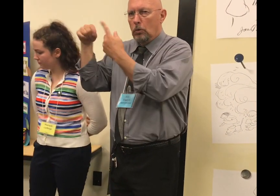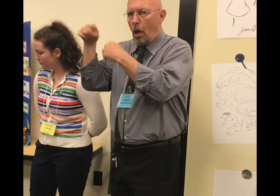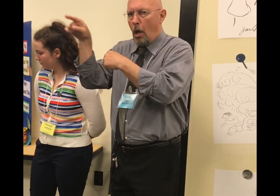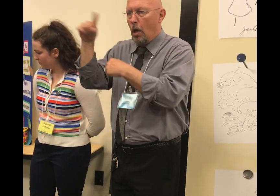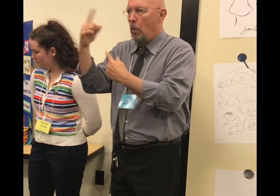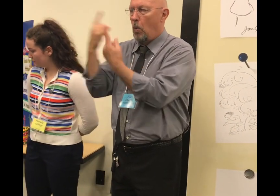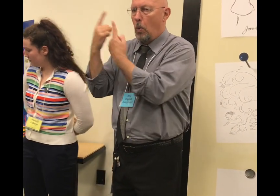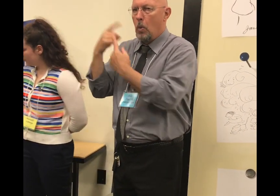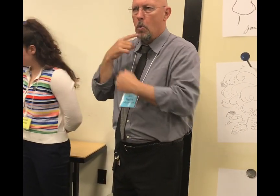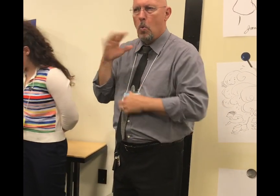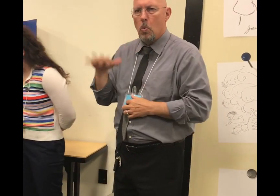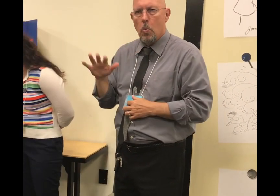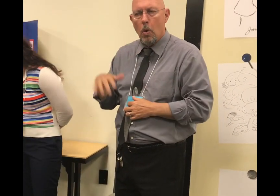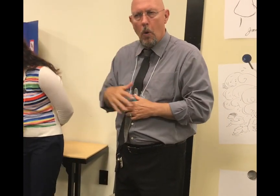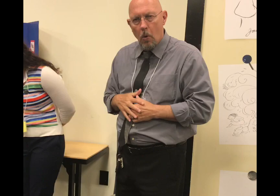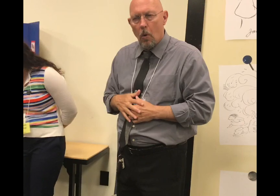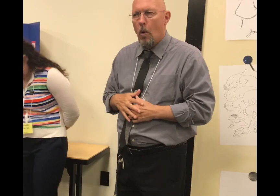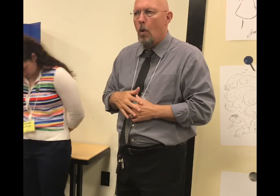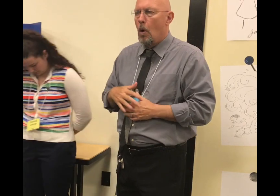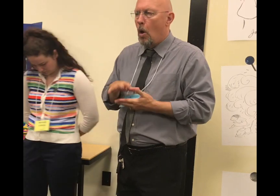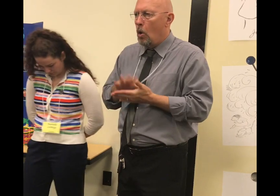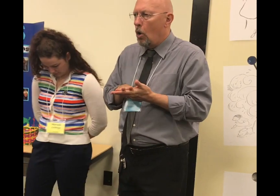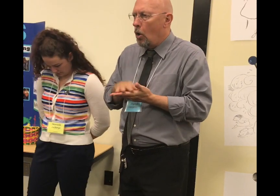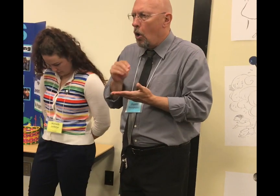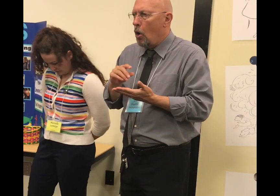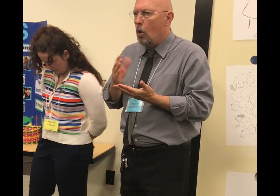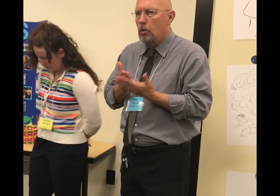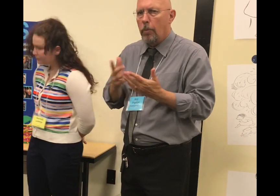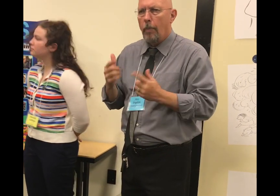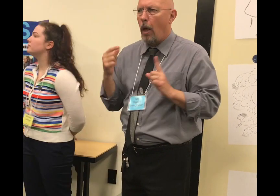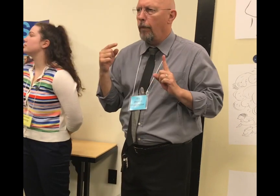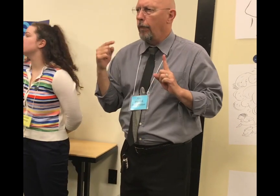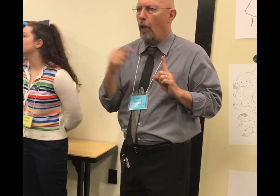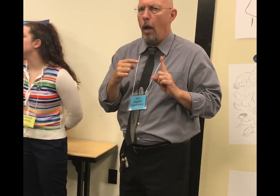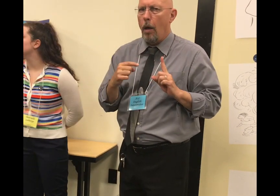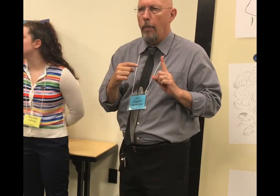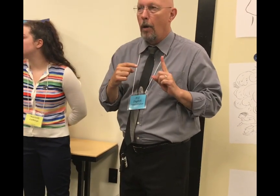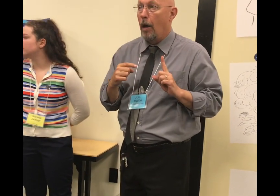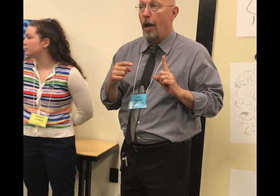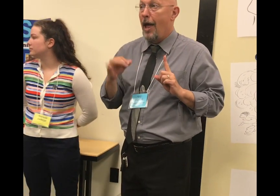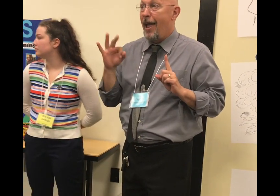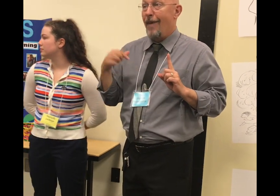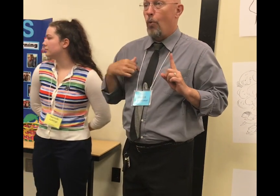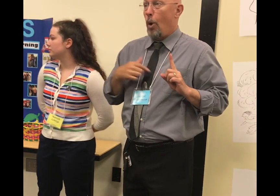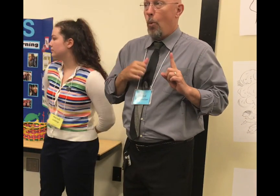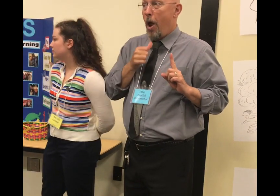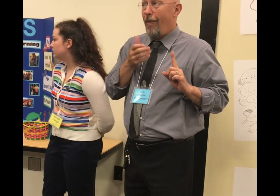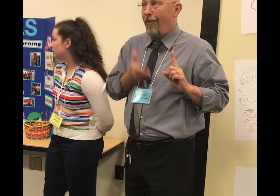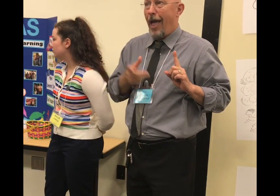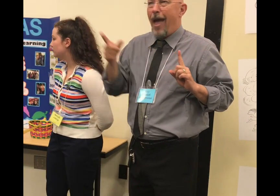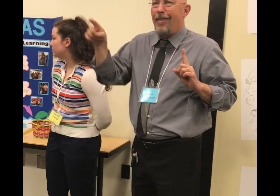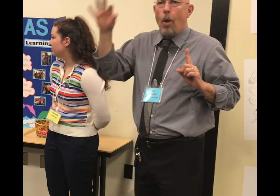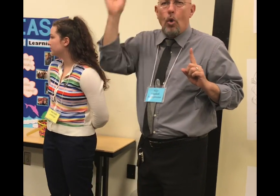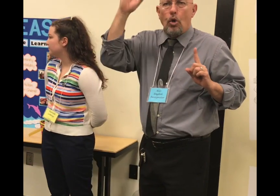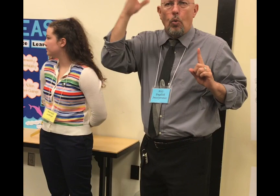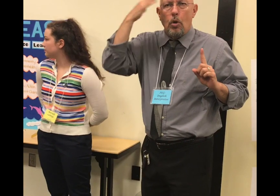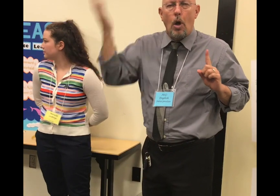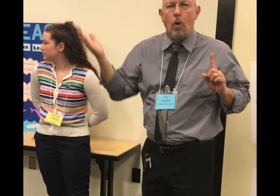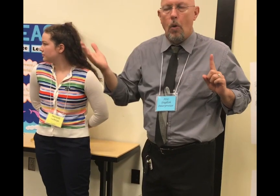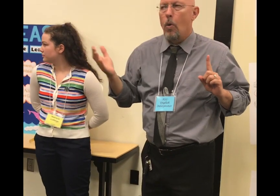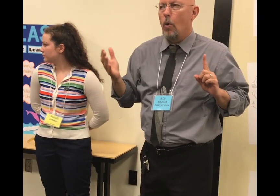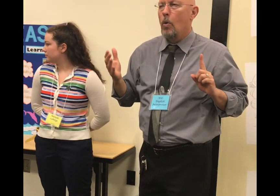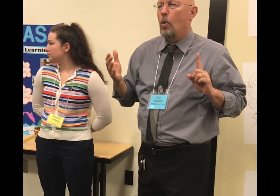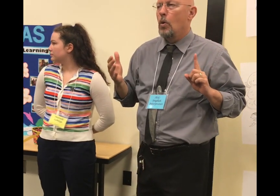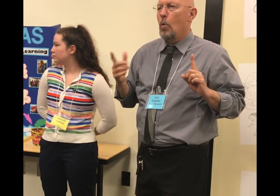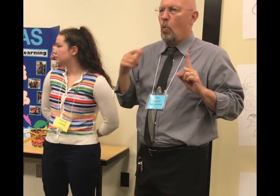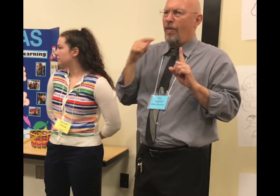they were able to learn something about this client that they may have not learned that day before that